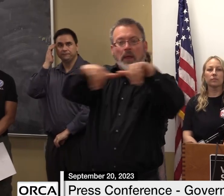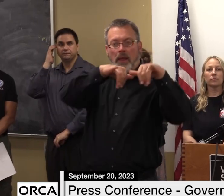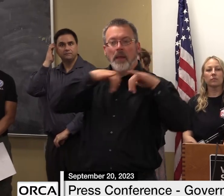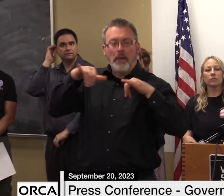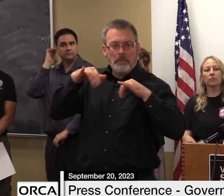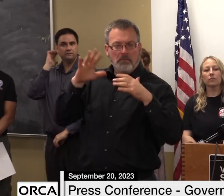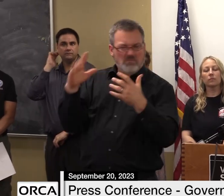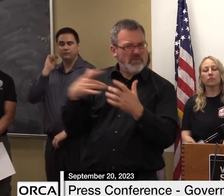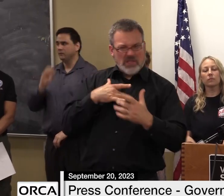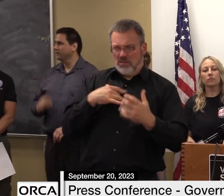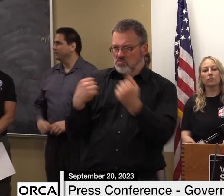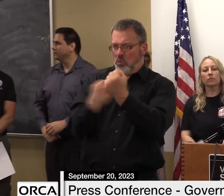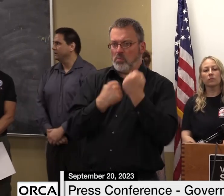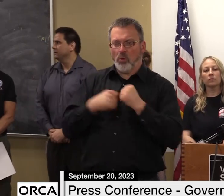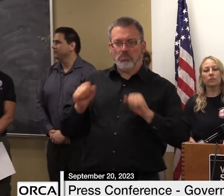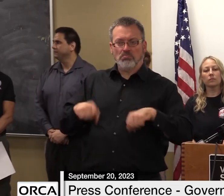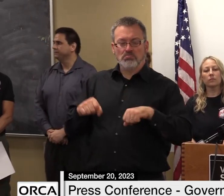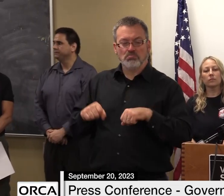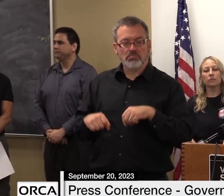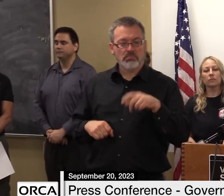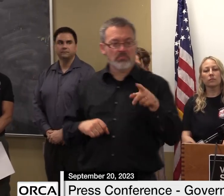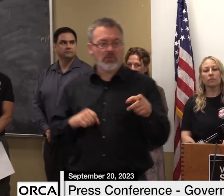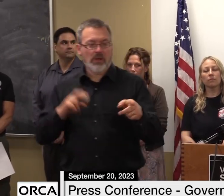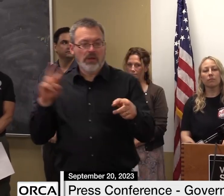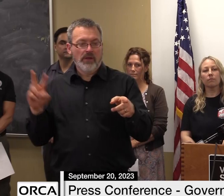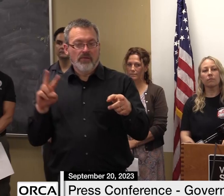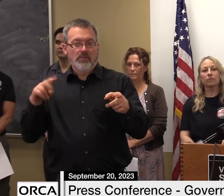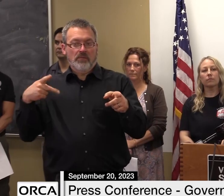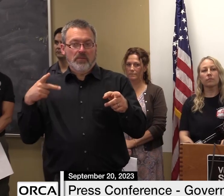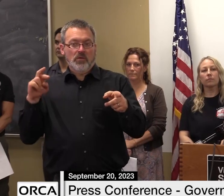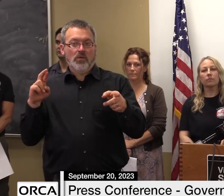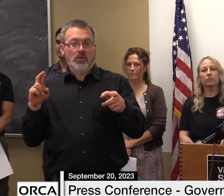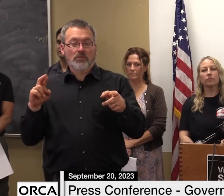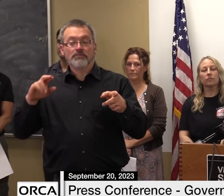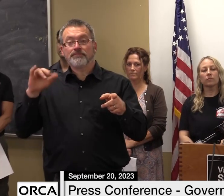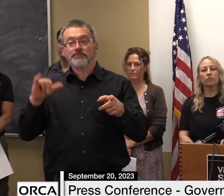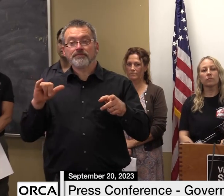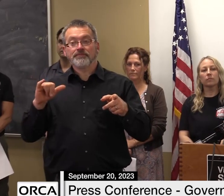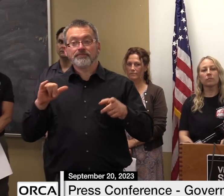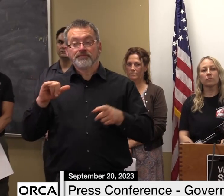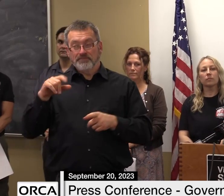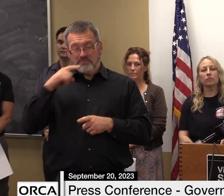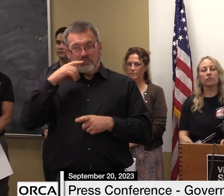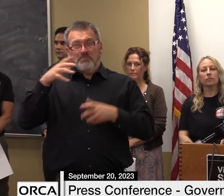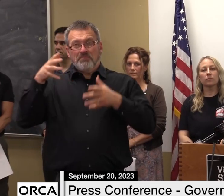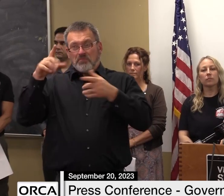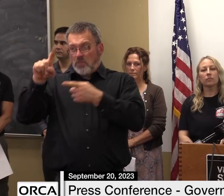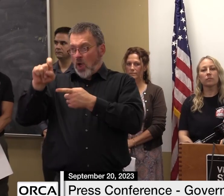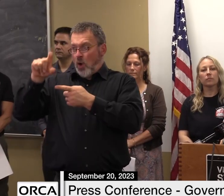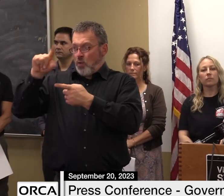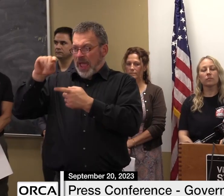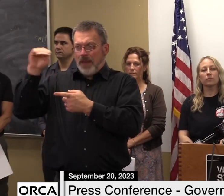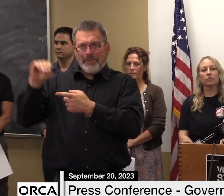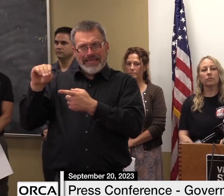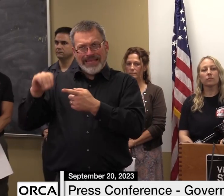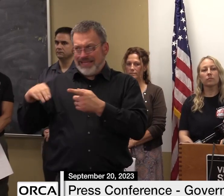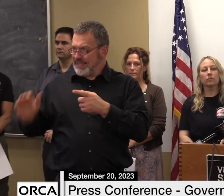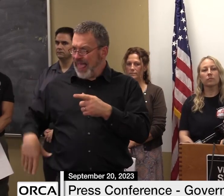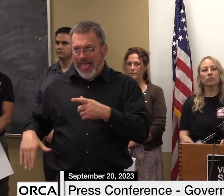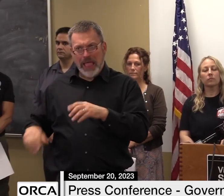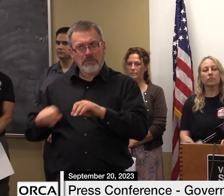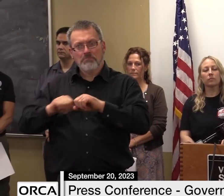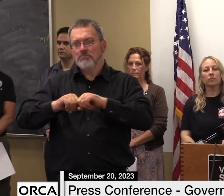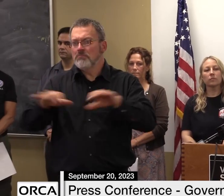There's $120 million in unmet need, and you have a $20 million program. Does upping the cap functionally